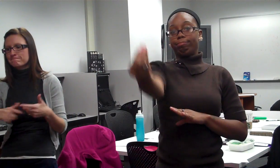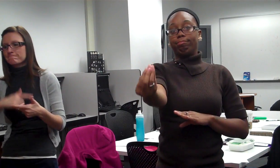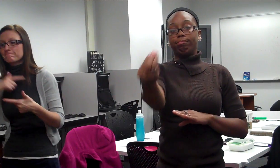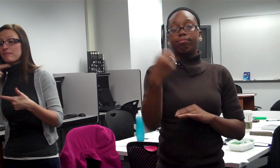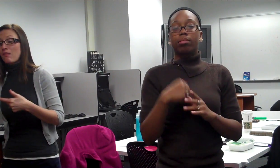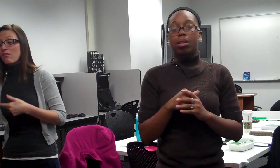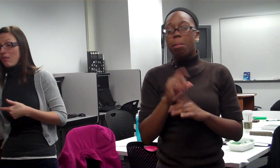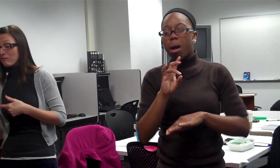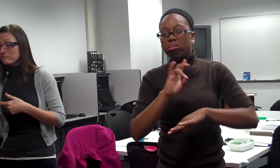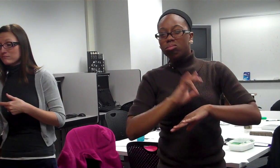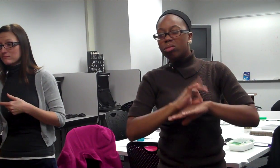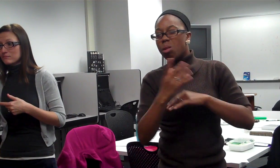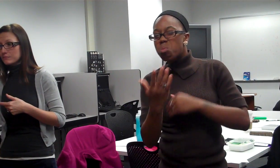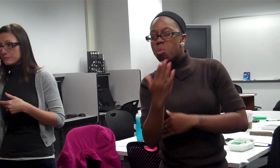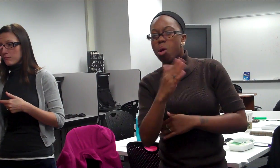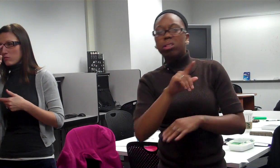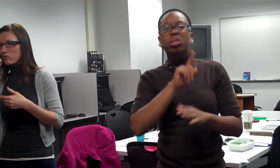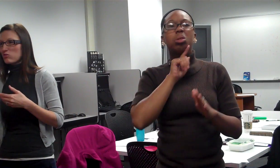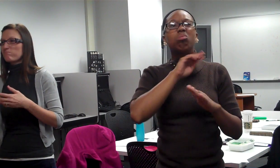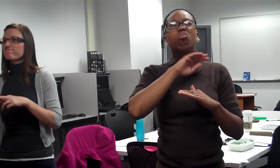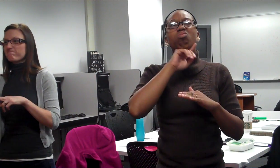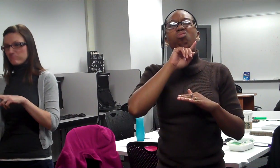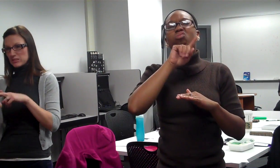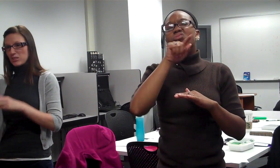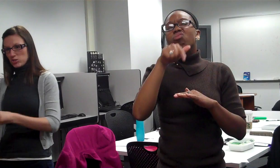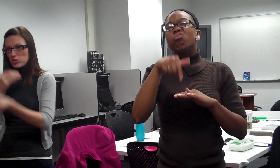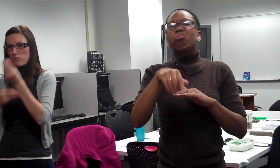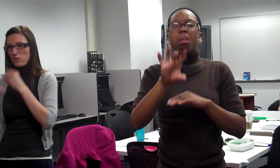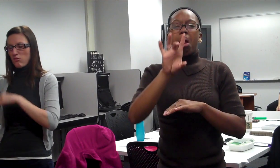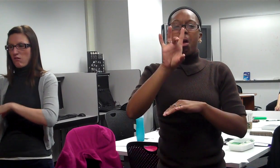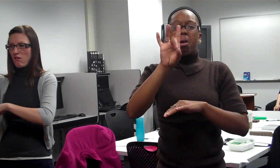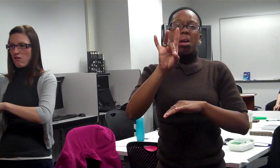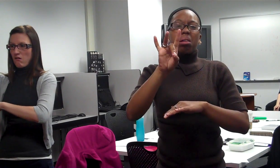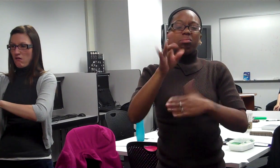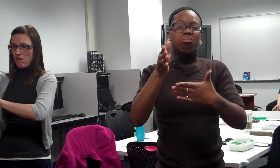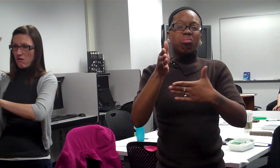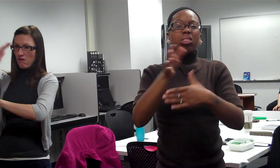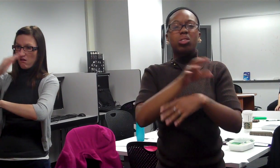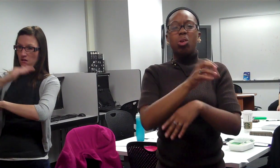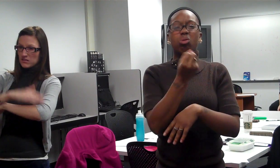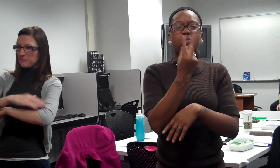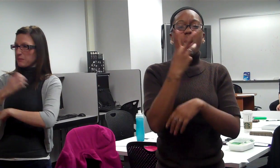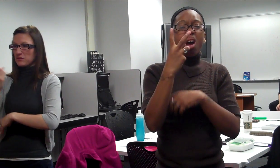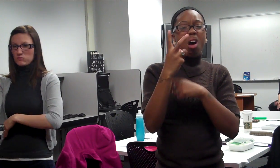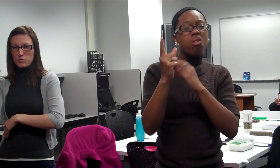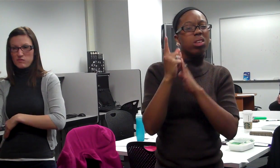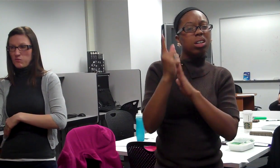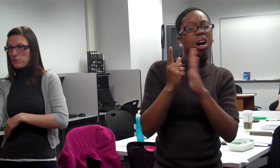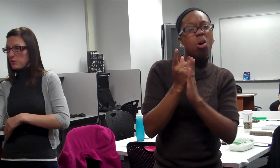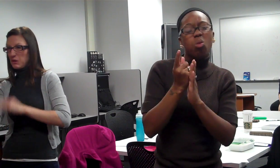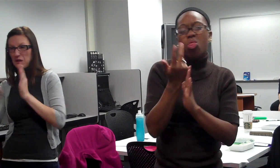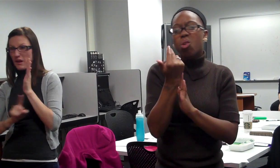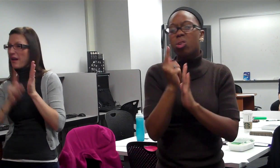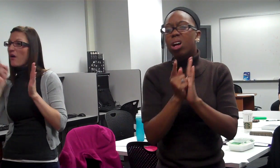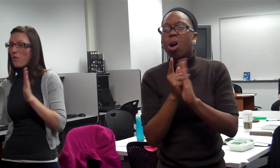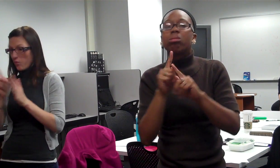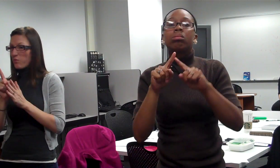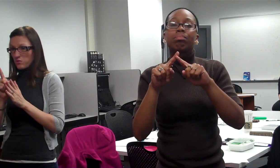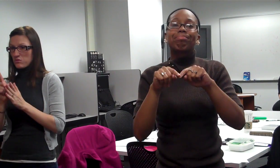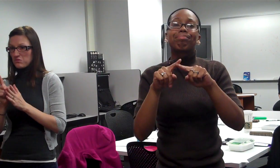the morning till it gets dark, about 8 o'clock at night. So I guess 12 hours, 13 hours, it depends. The